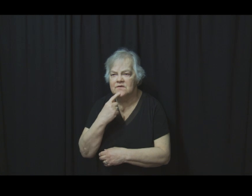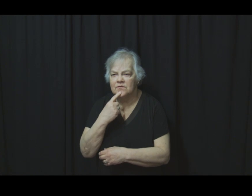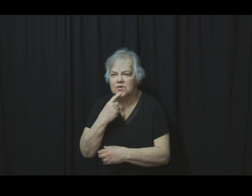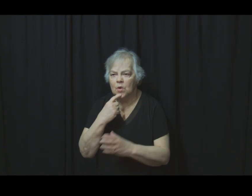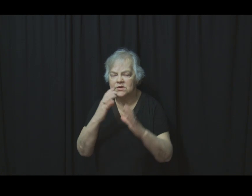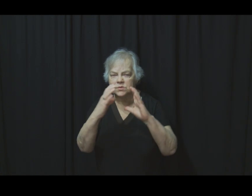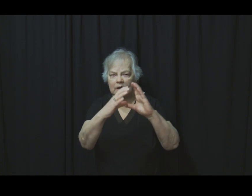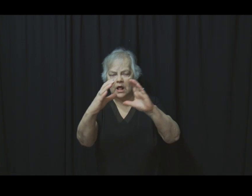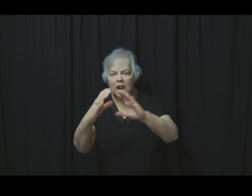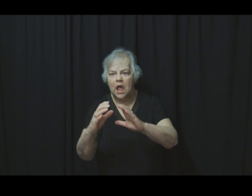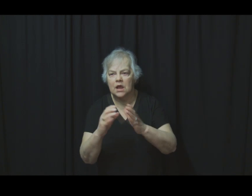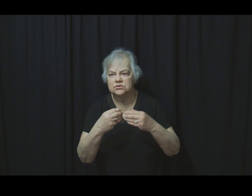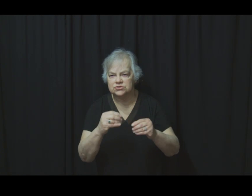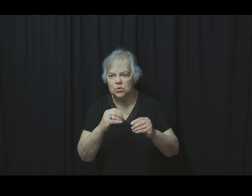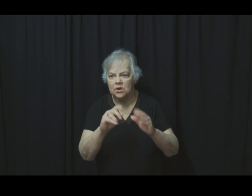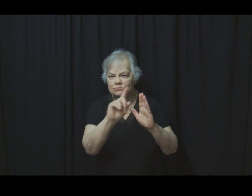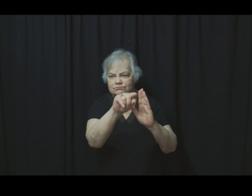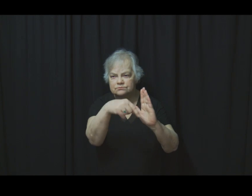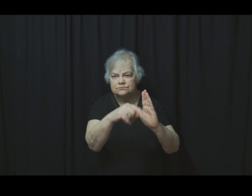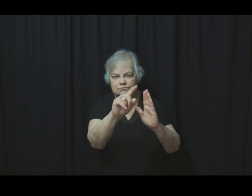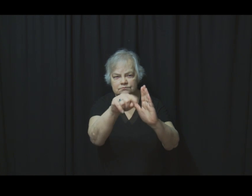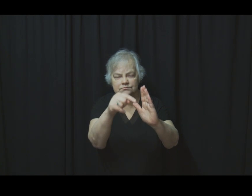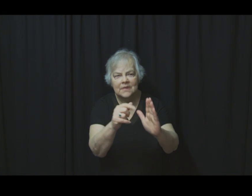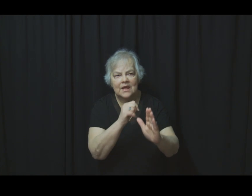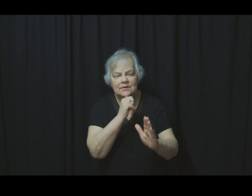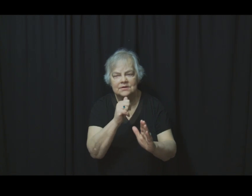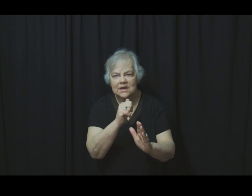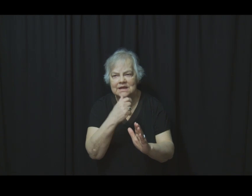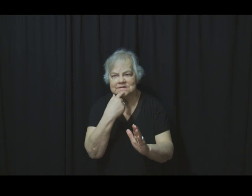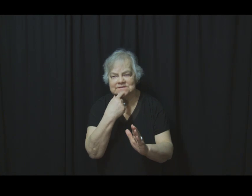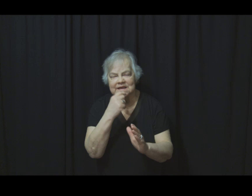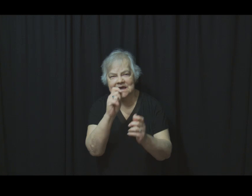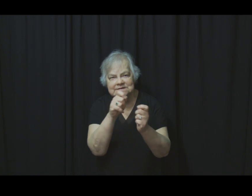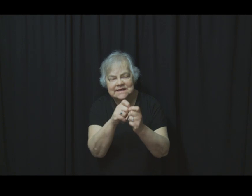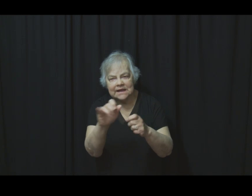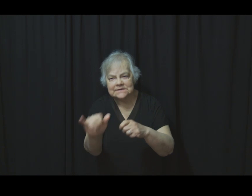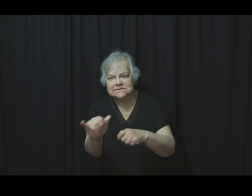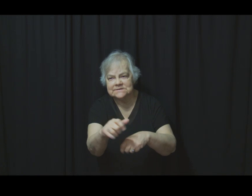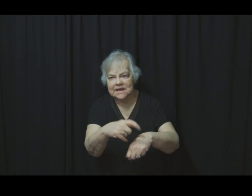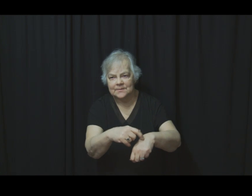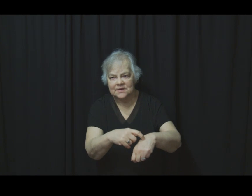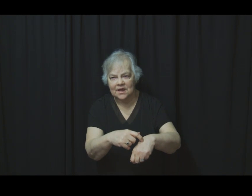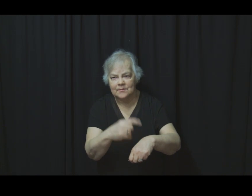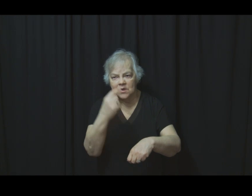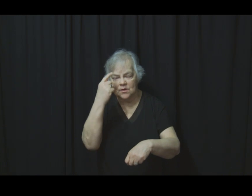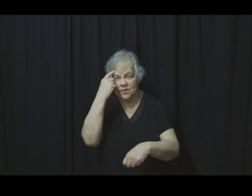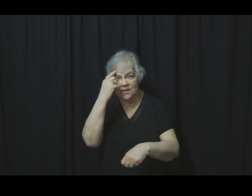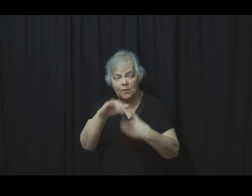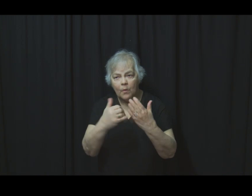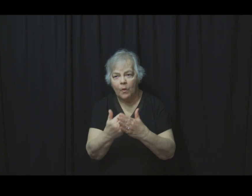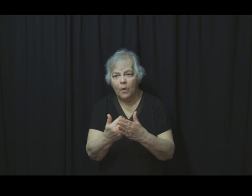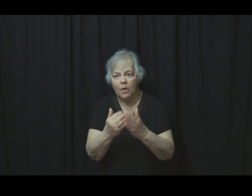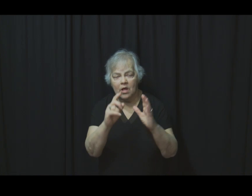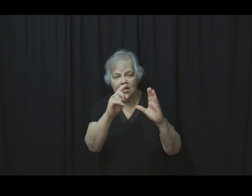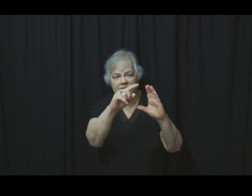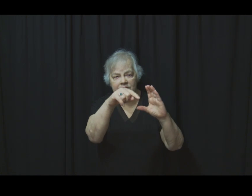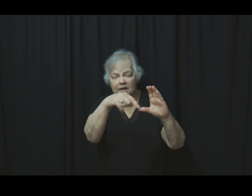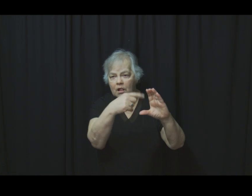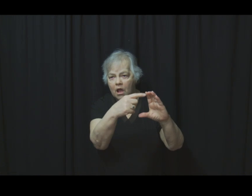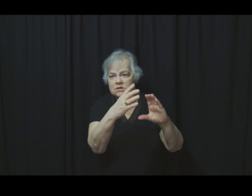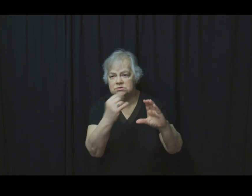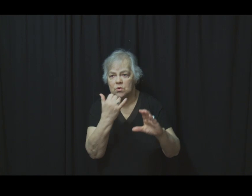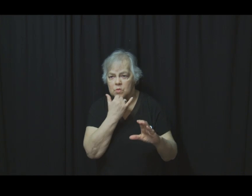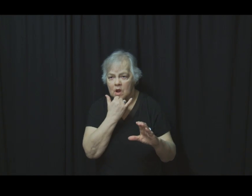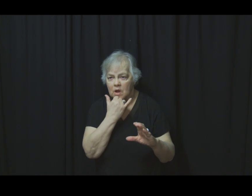bunch of clocks, they're not all going to say exactly the same thing. Do you think that they're all wrong? The reason that